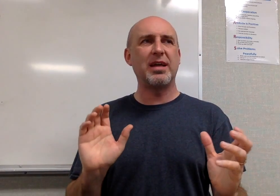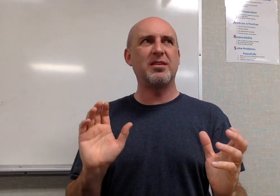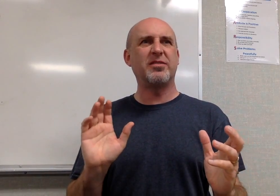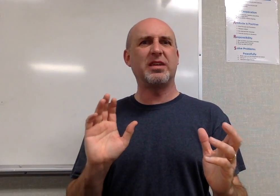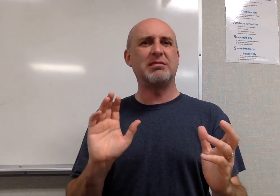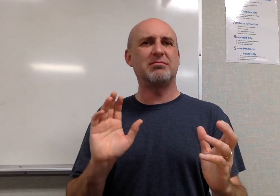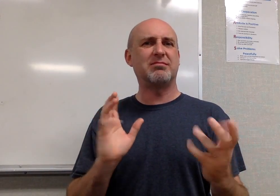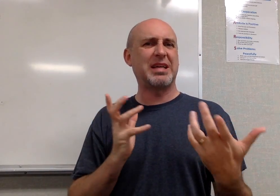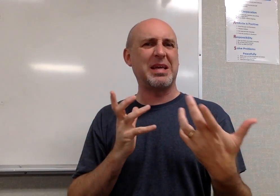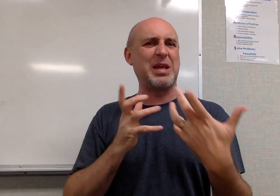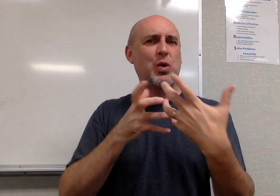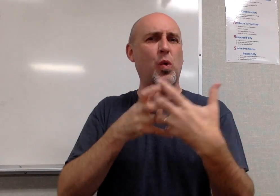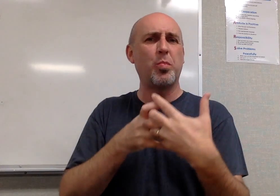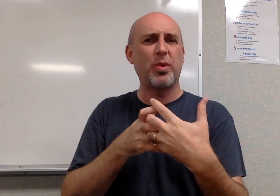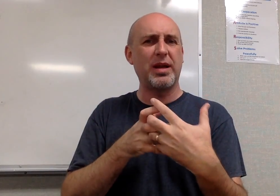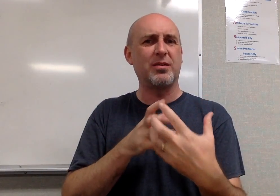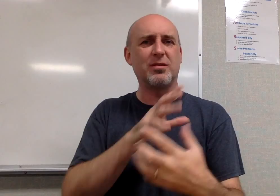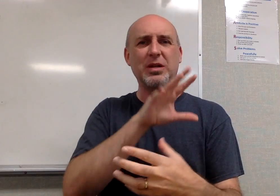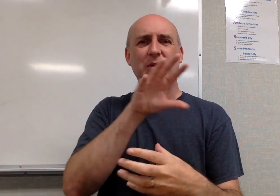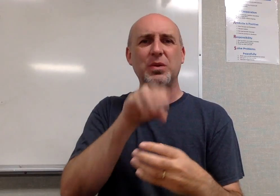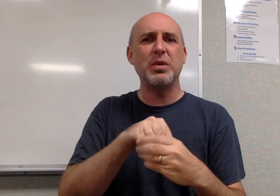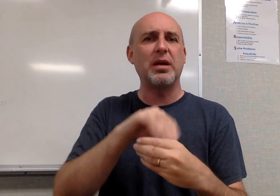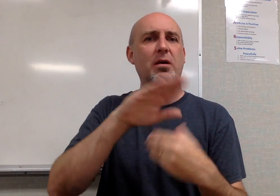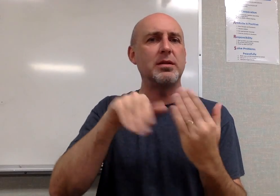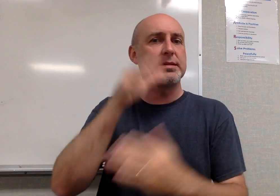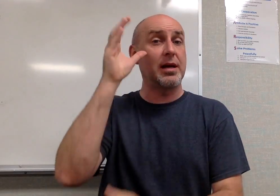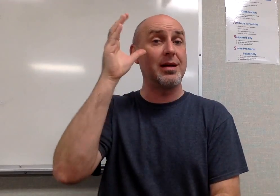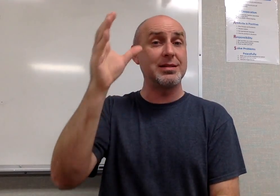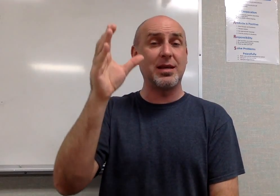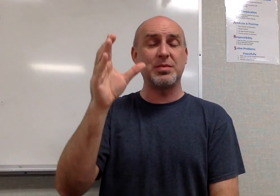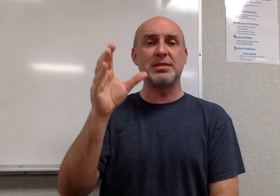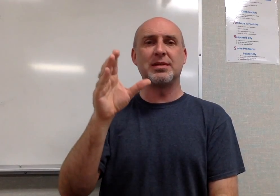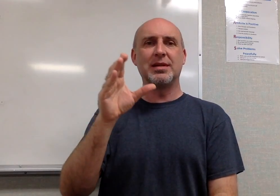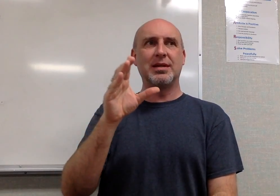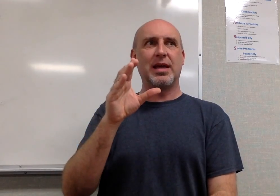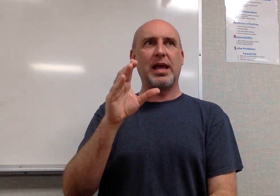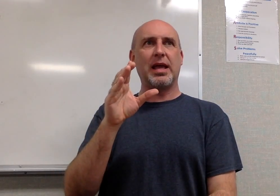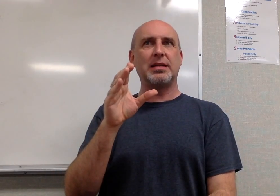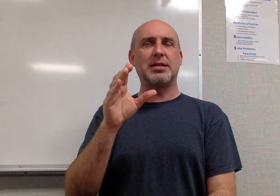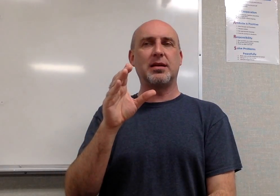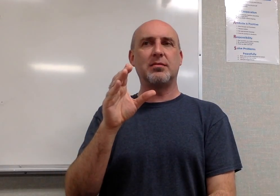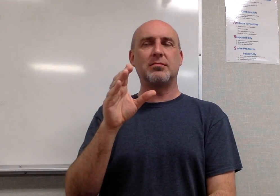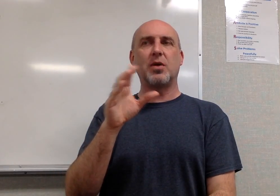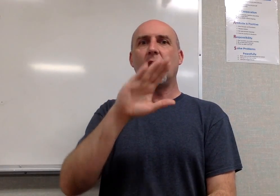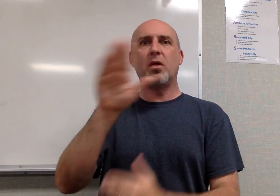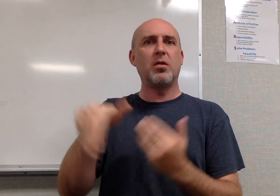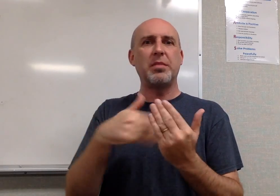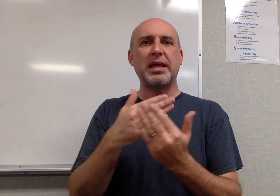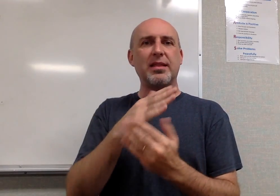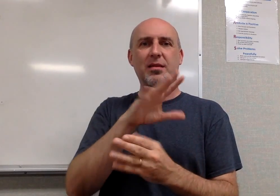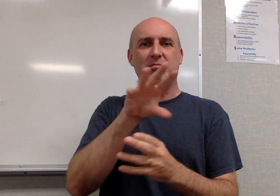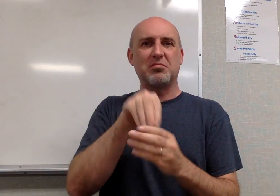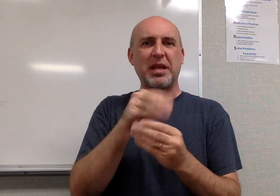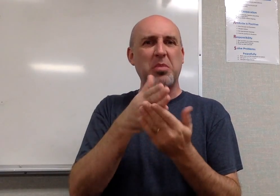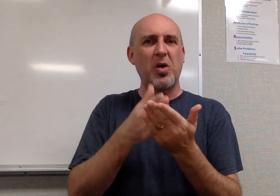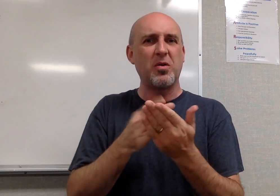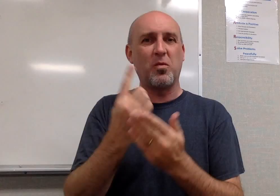of incorporating or including all these concepts and all making them like part of